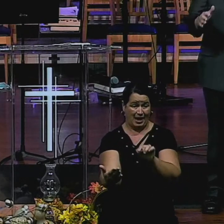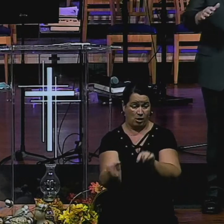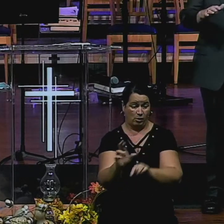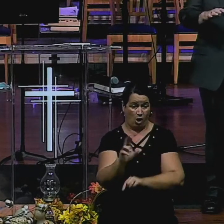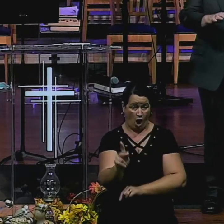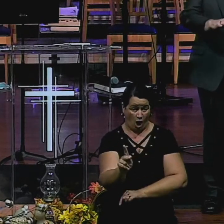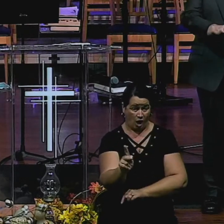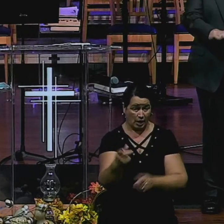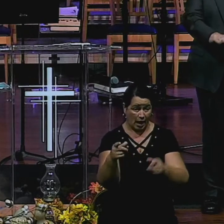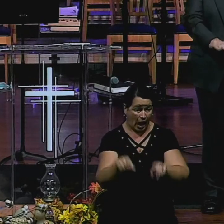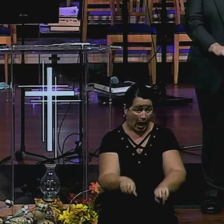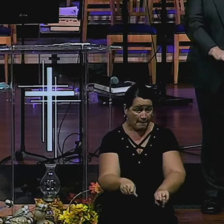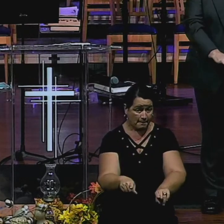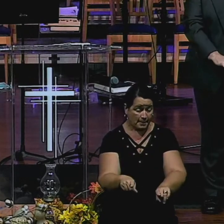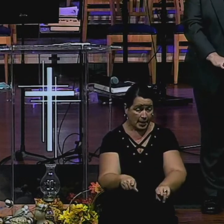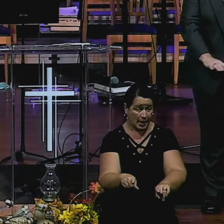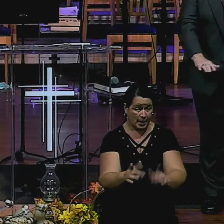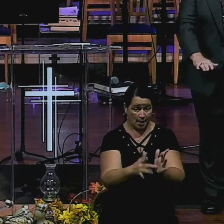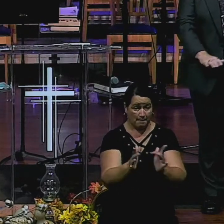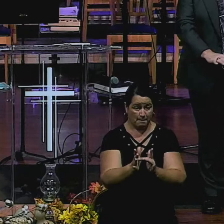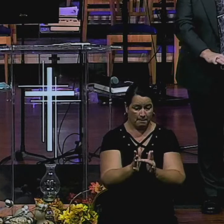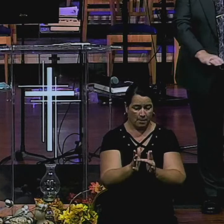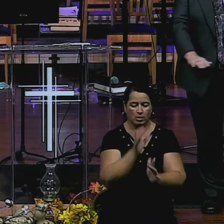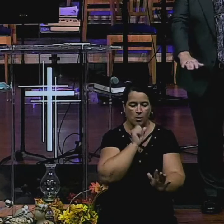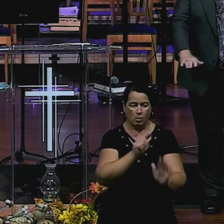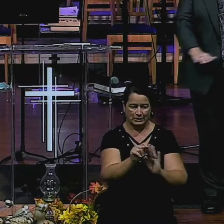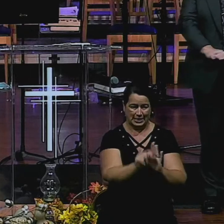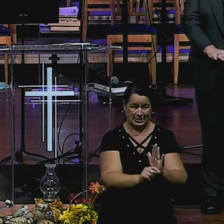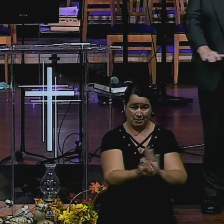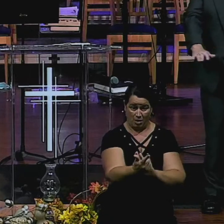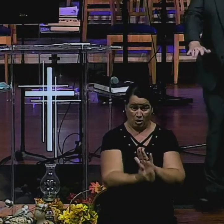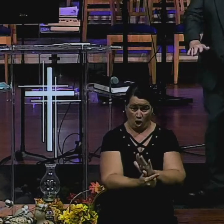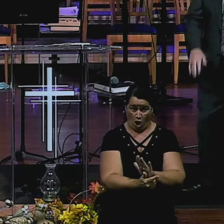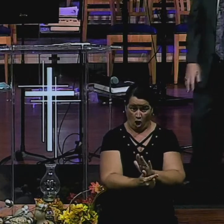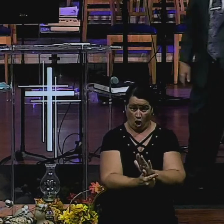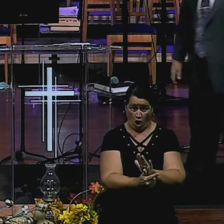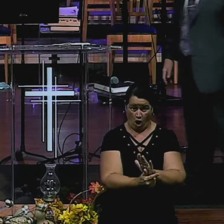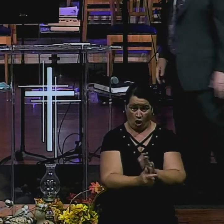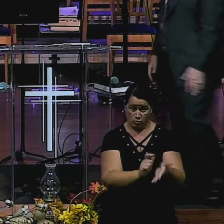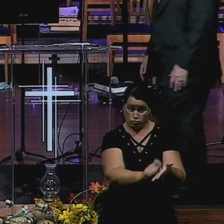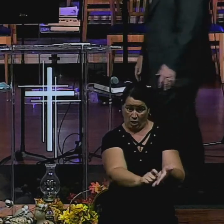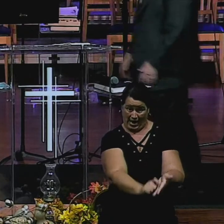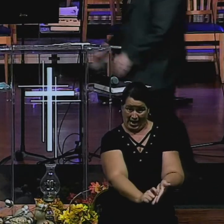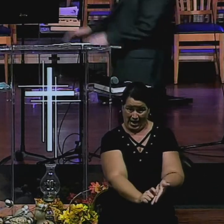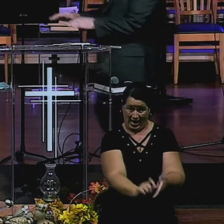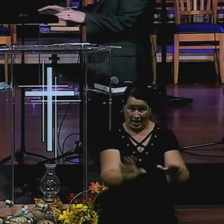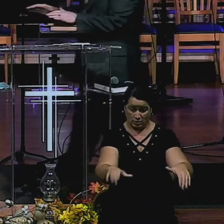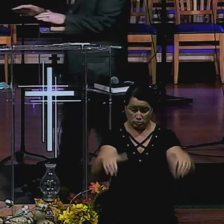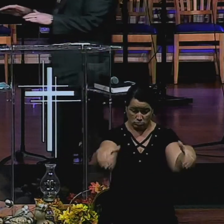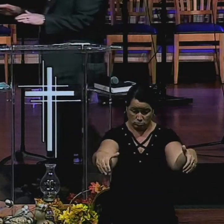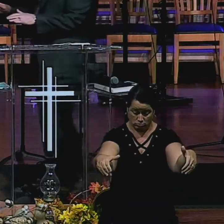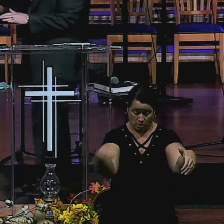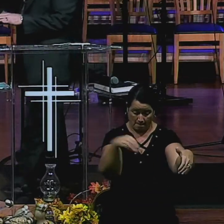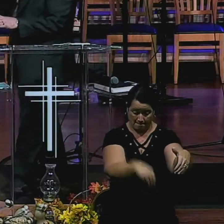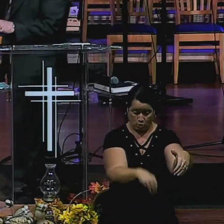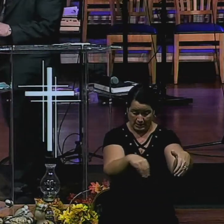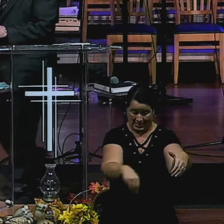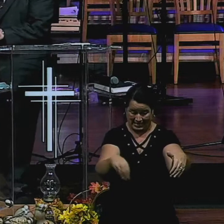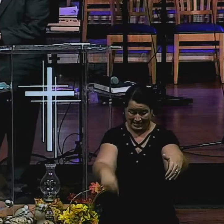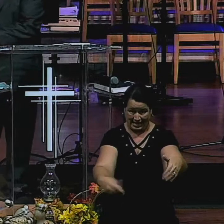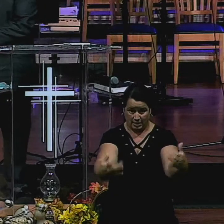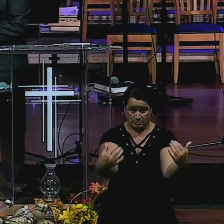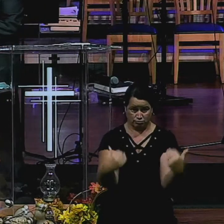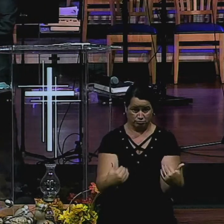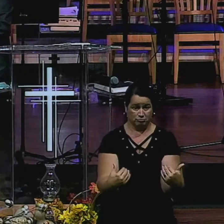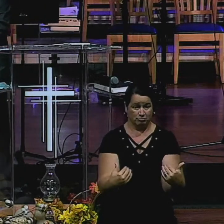ark. The Bible, the Old Testament law, the tablets were put in there. And then there was something called a mercy